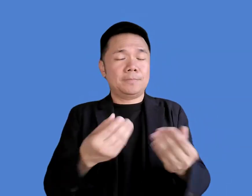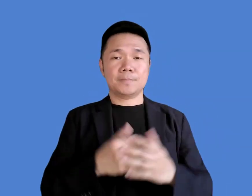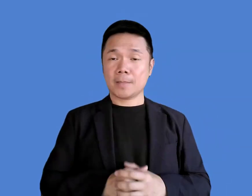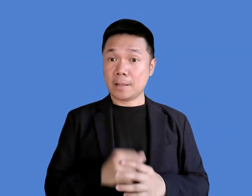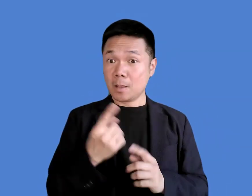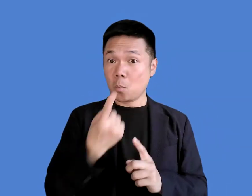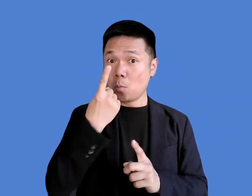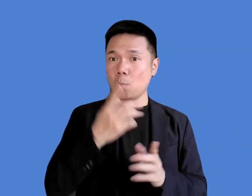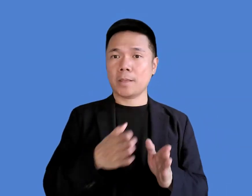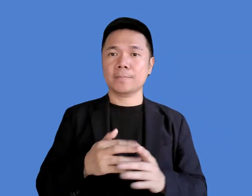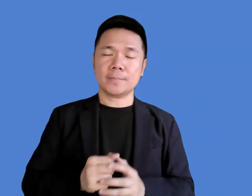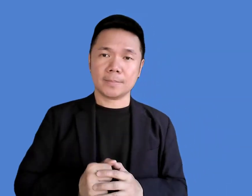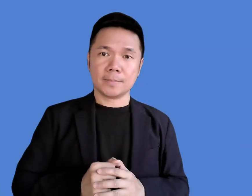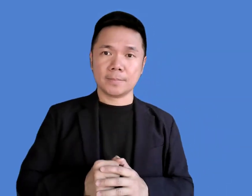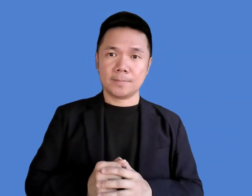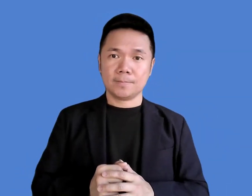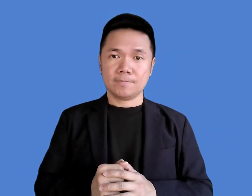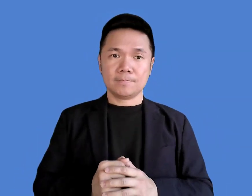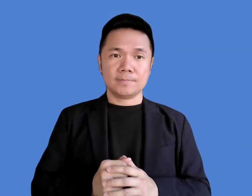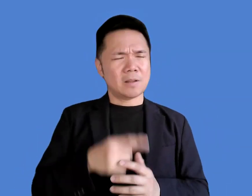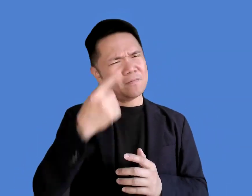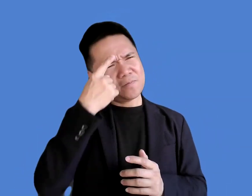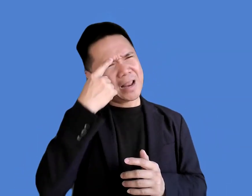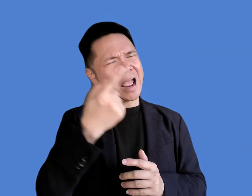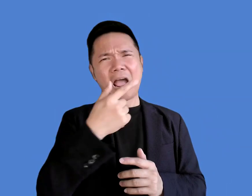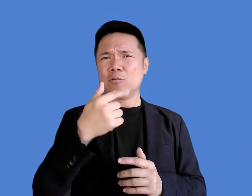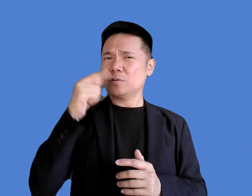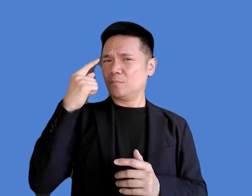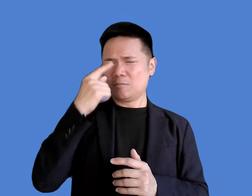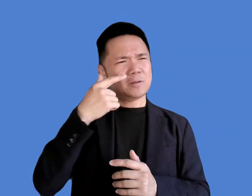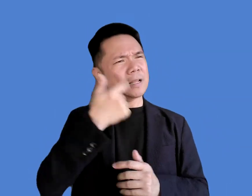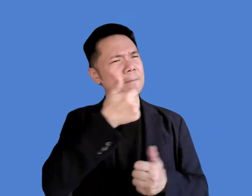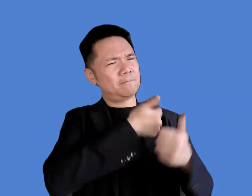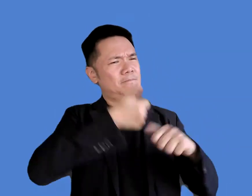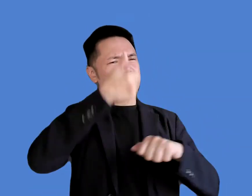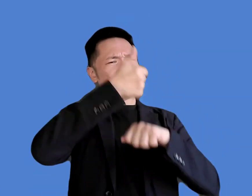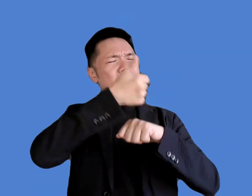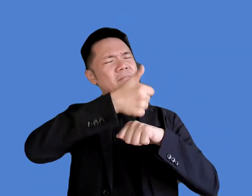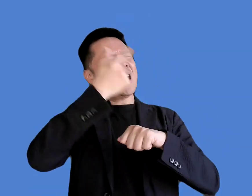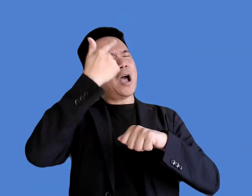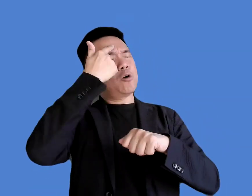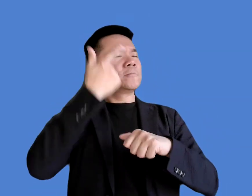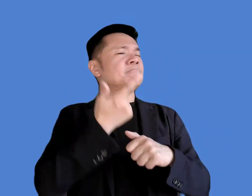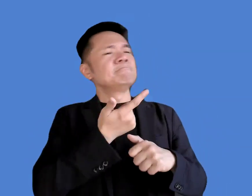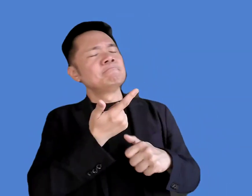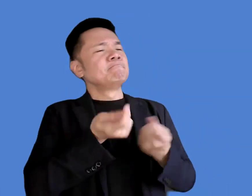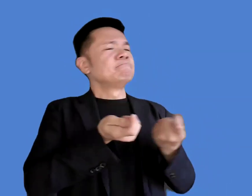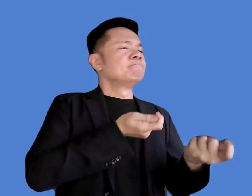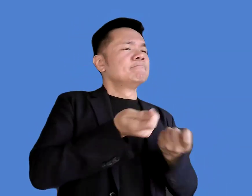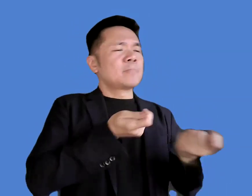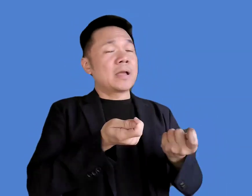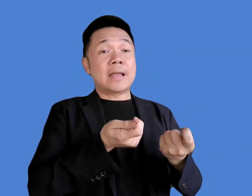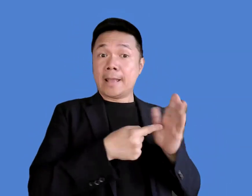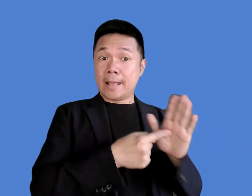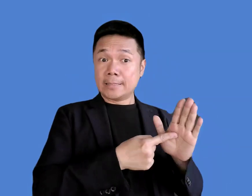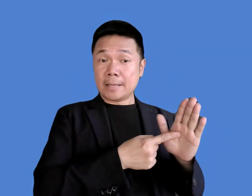of them is just kind of the decision-making process. And what I mean by that is when startups kind of approach you